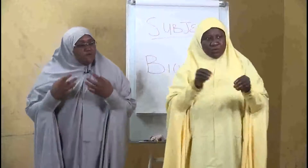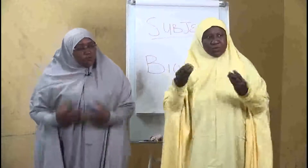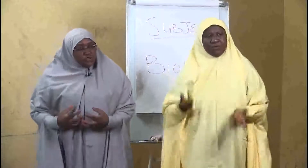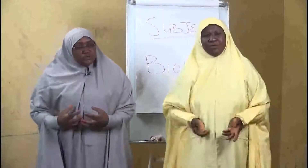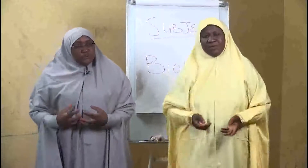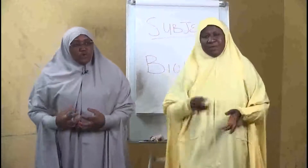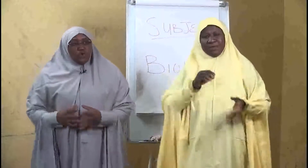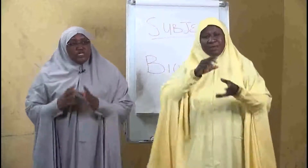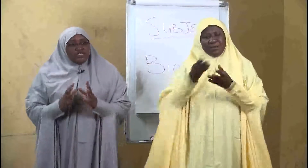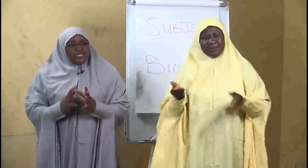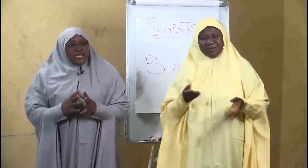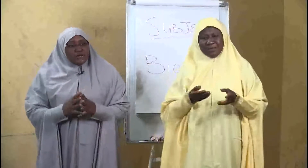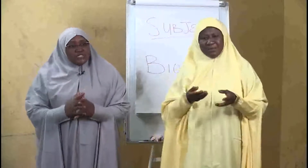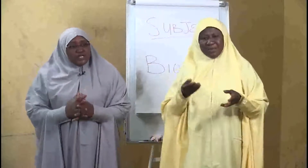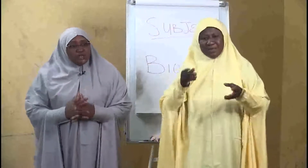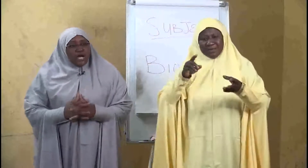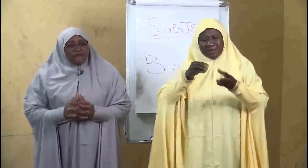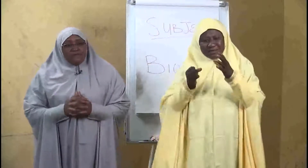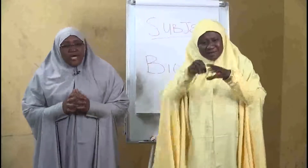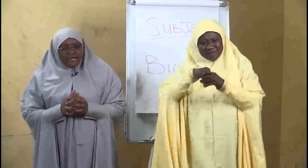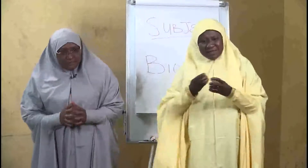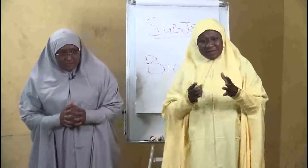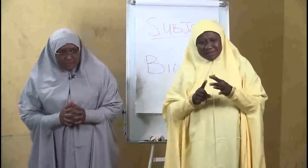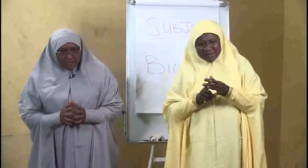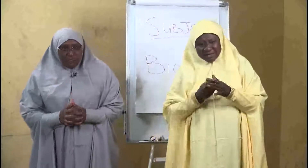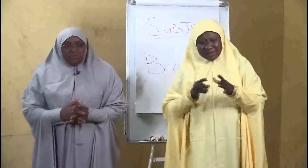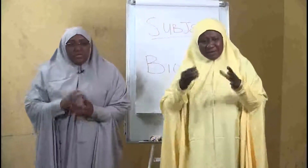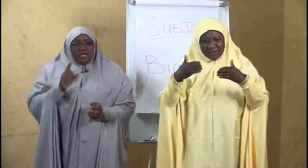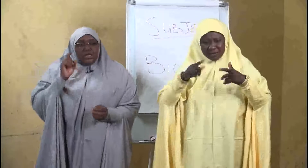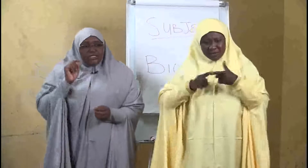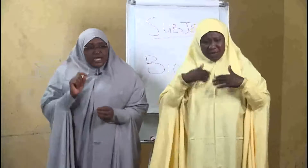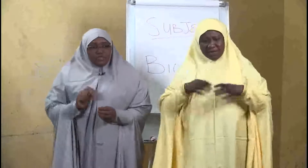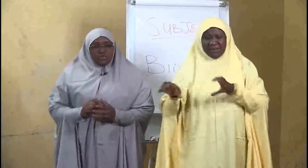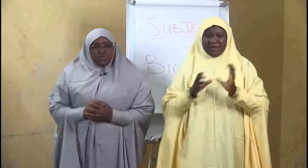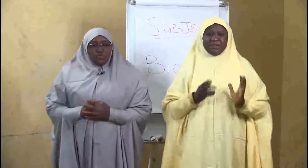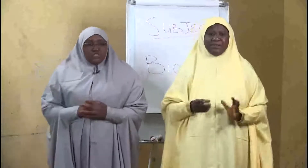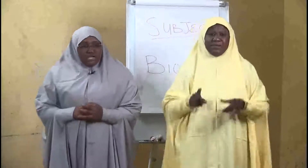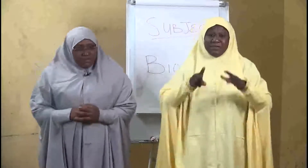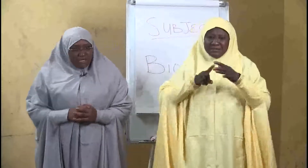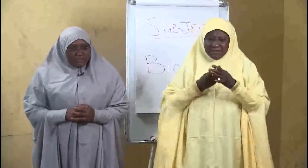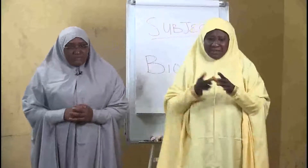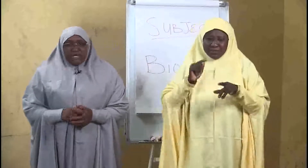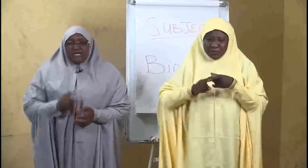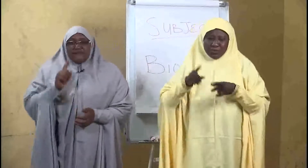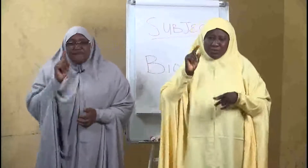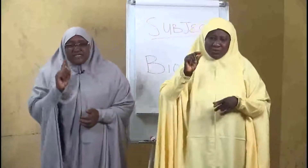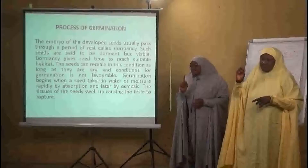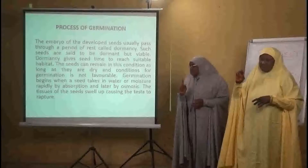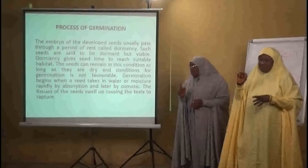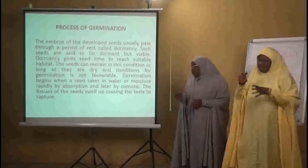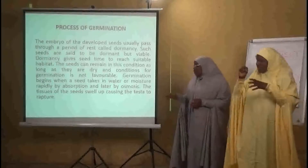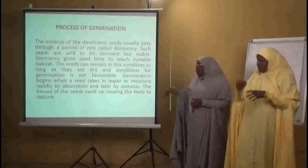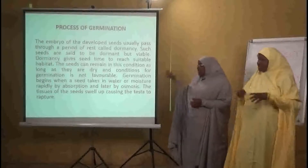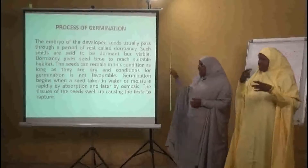now food, so the seed now starts to have activity. It starts to germinate. The